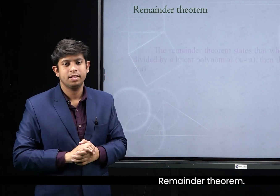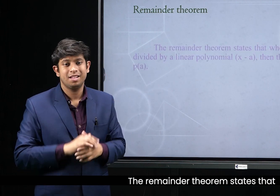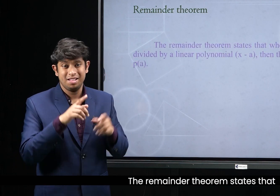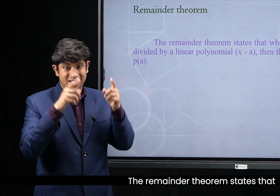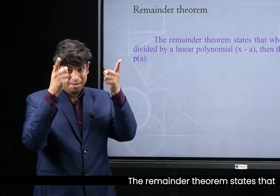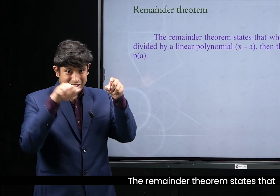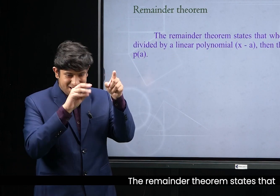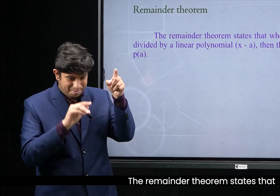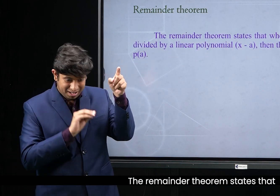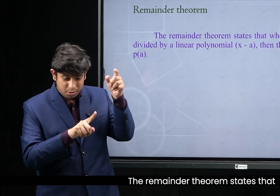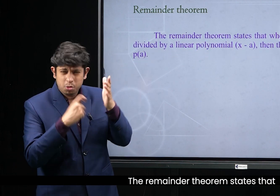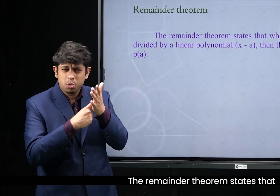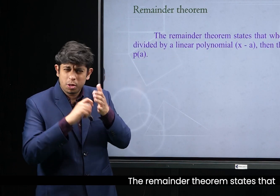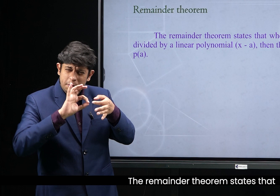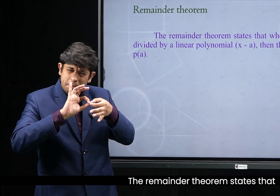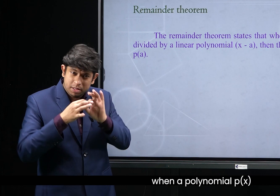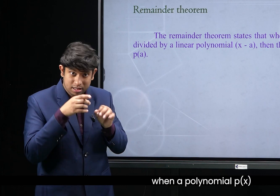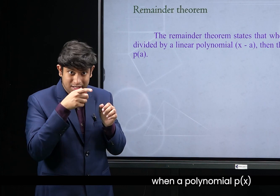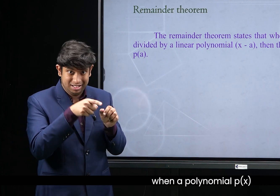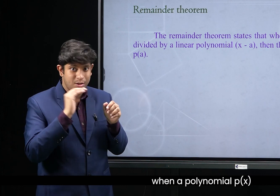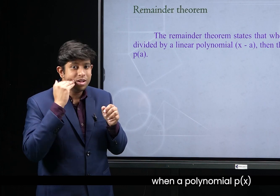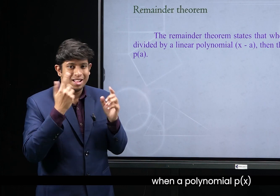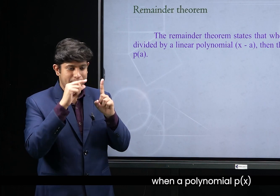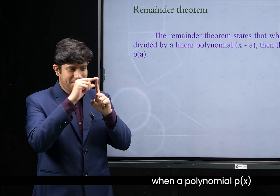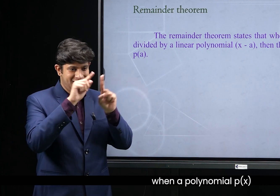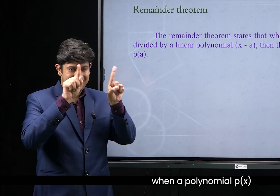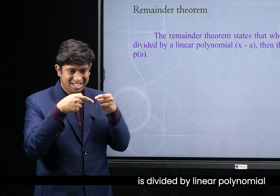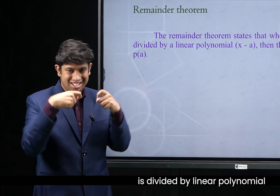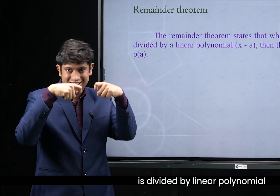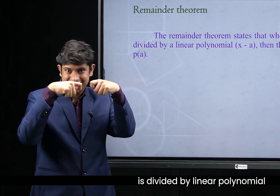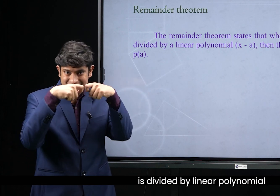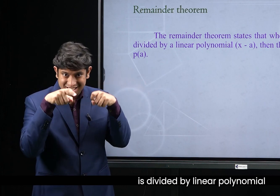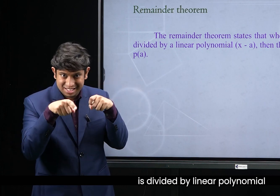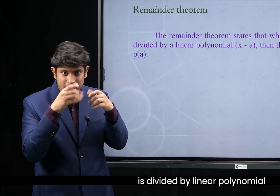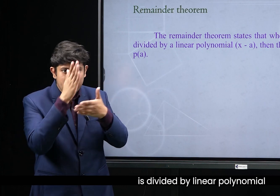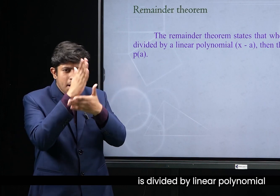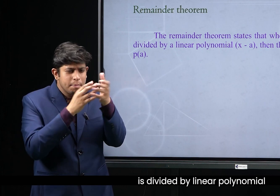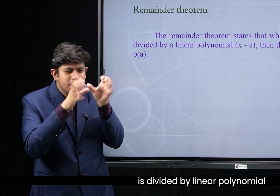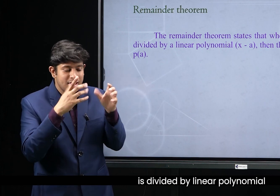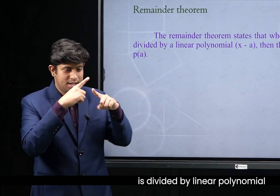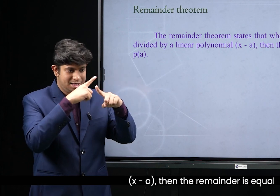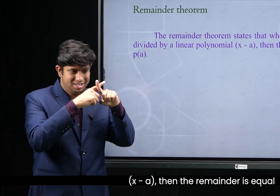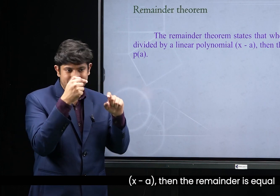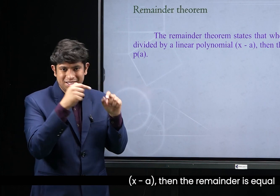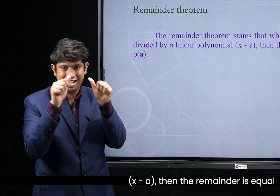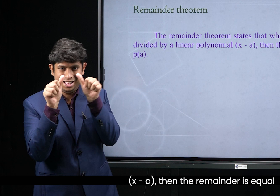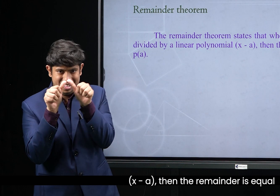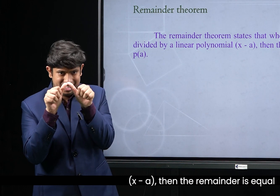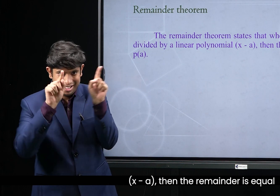The remainder theorem states that when a polynomial p of x is divided by a linear polynomial x minus a,